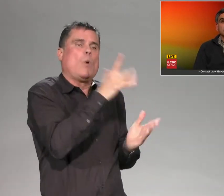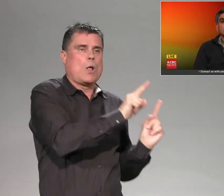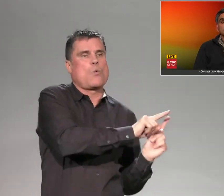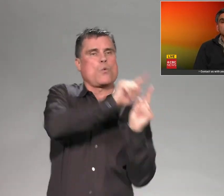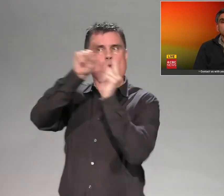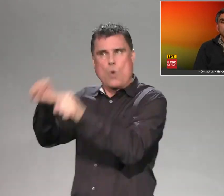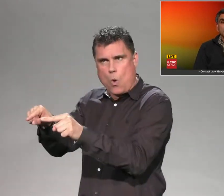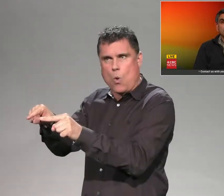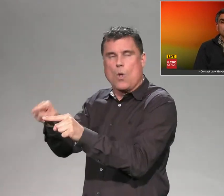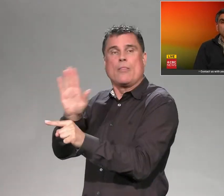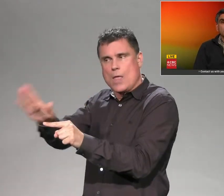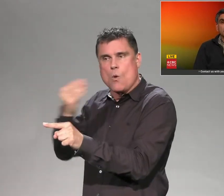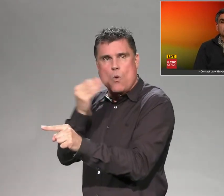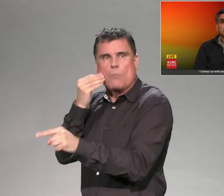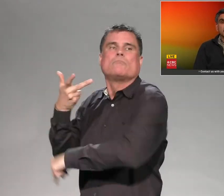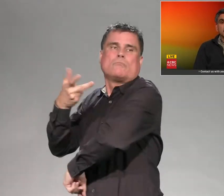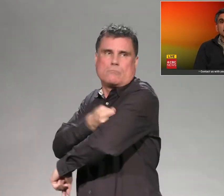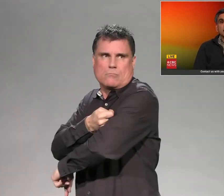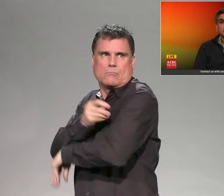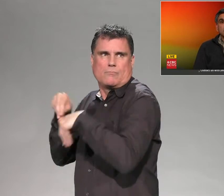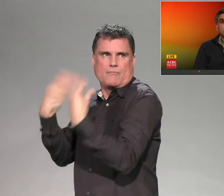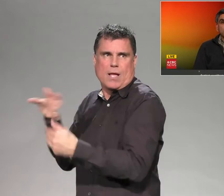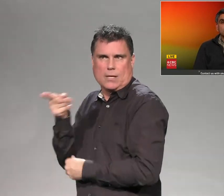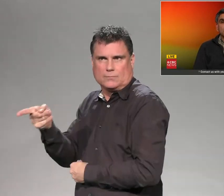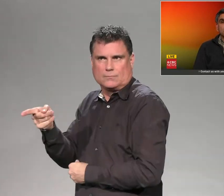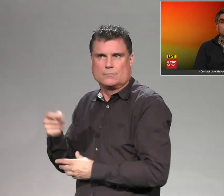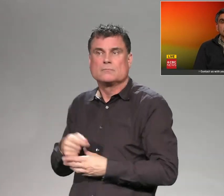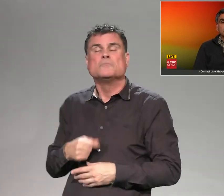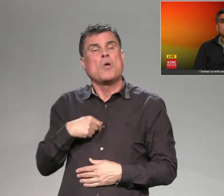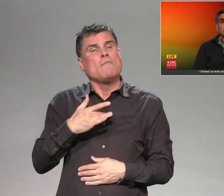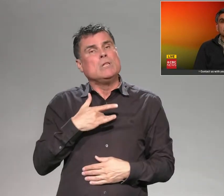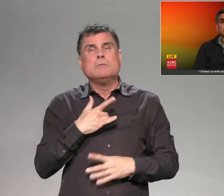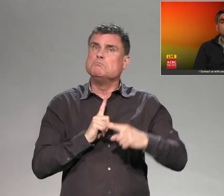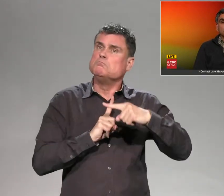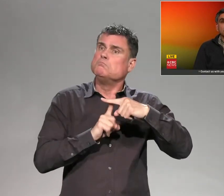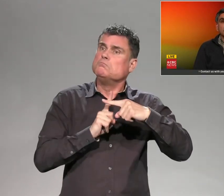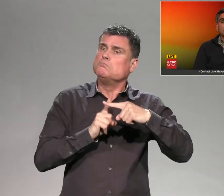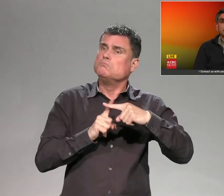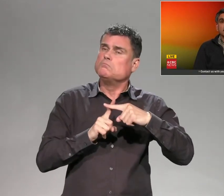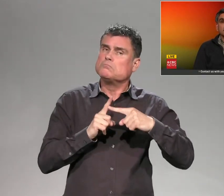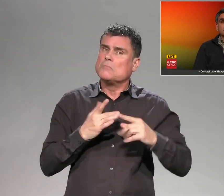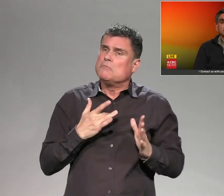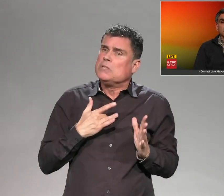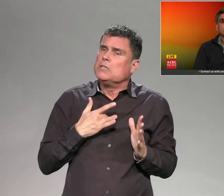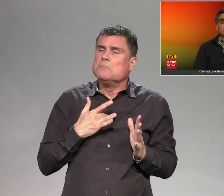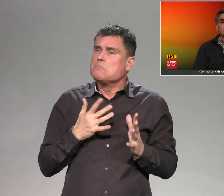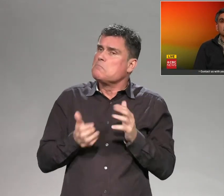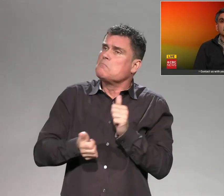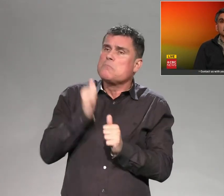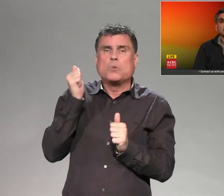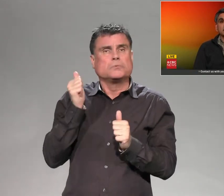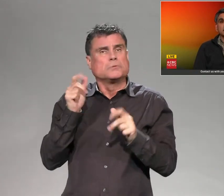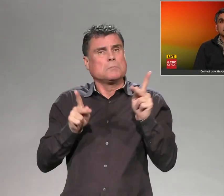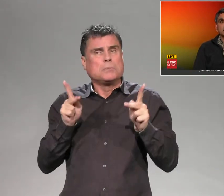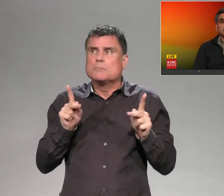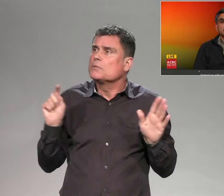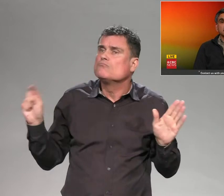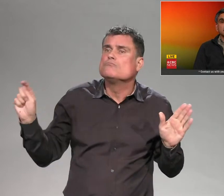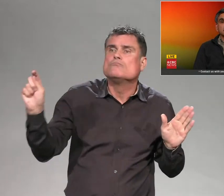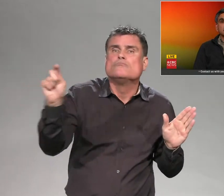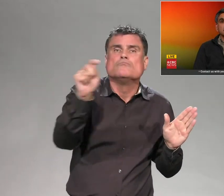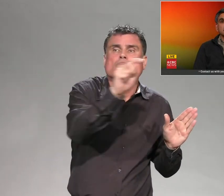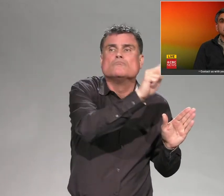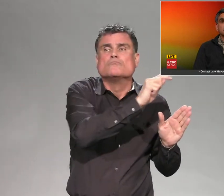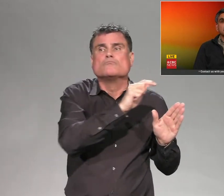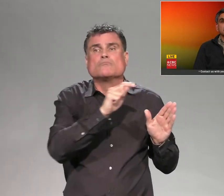learn. So I'm optimistic that most people who needed to be covered would be covered in this next couple of phases. Okay,